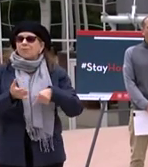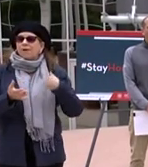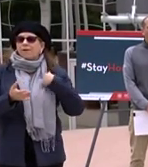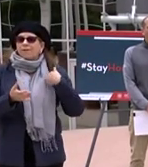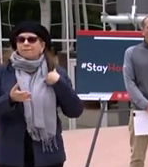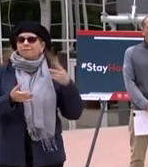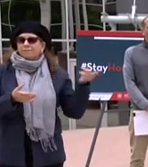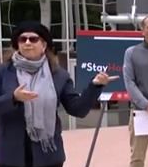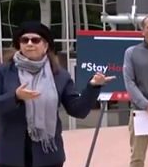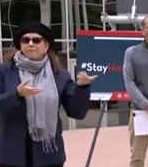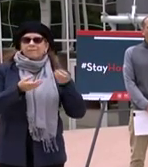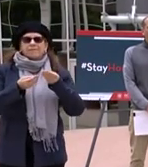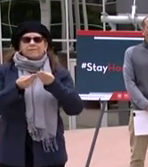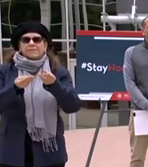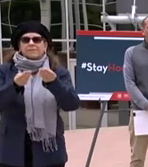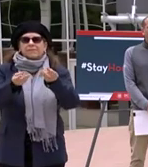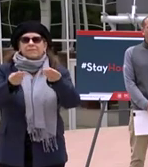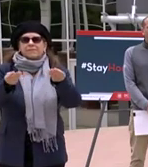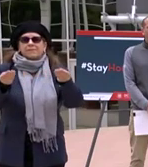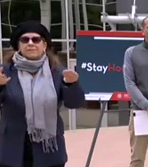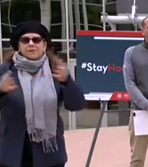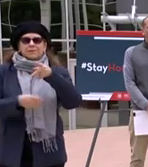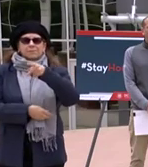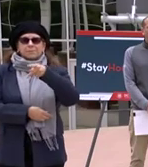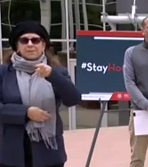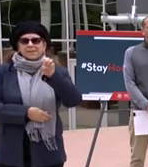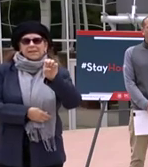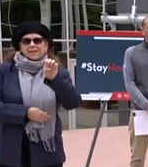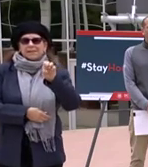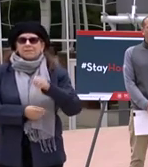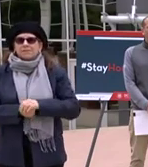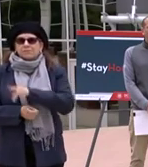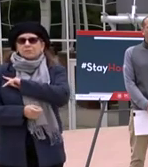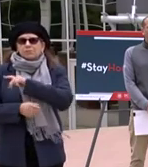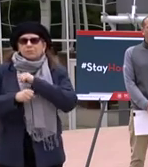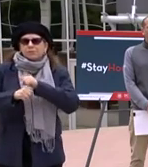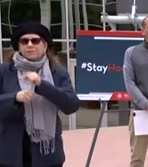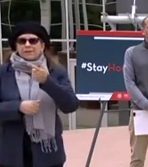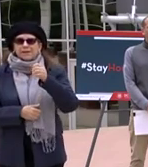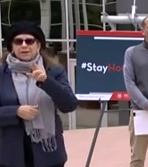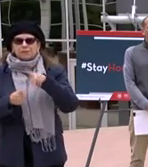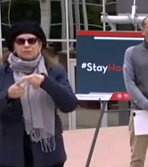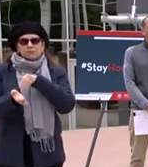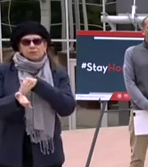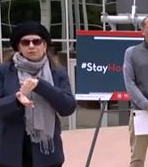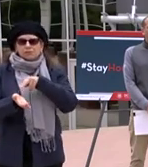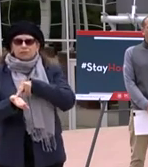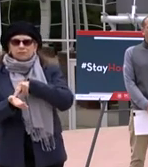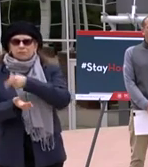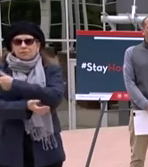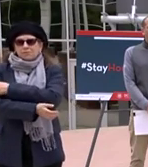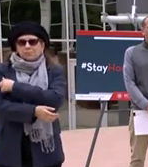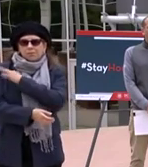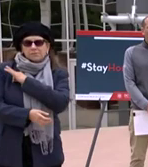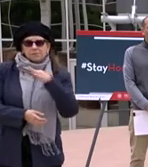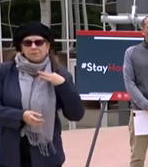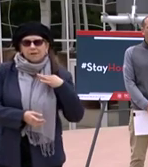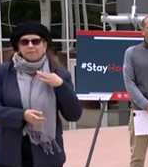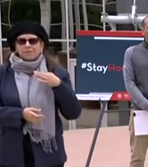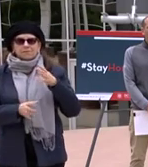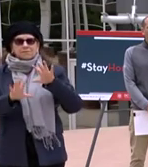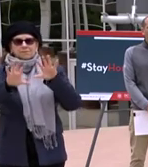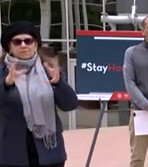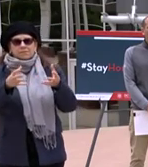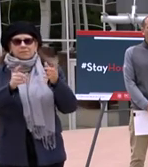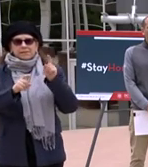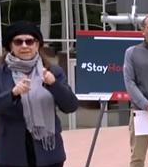PPE and medical equipment to our local health providers. Those are hospitals, primary care providers, long-term